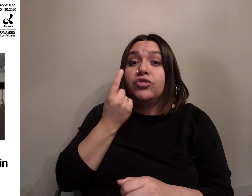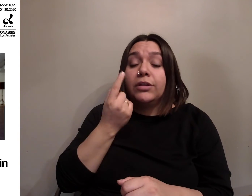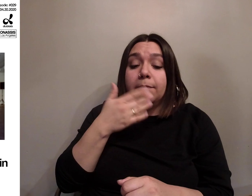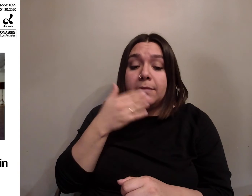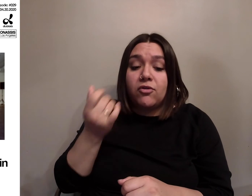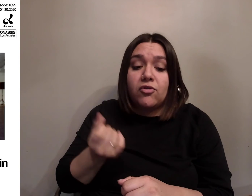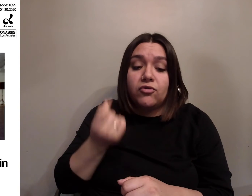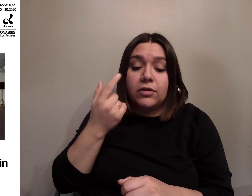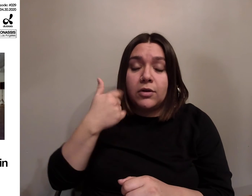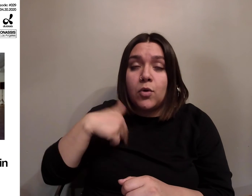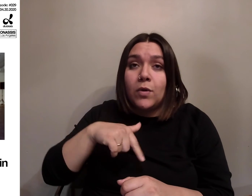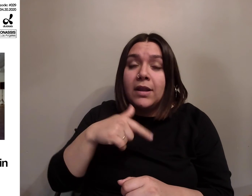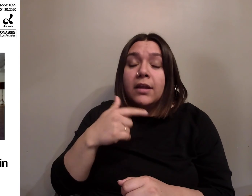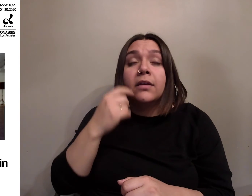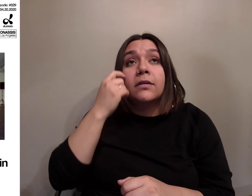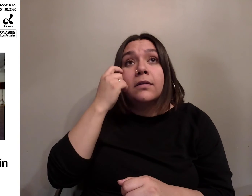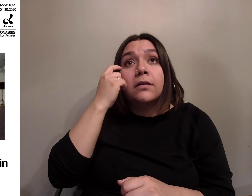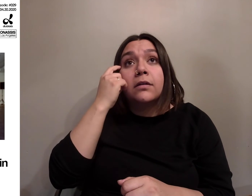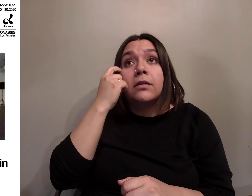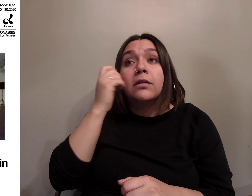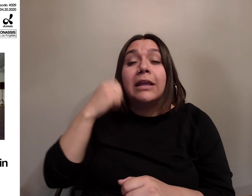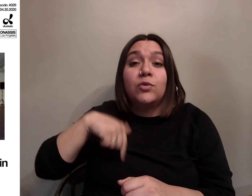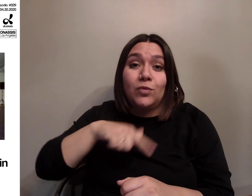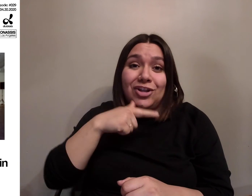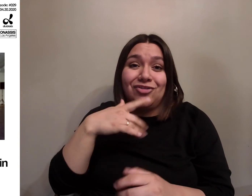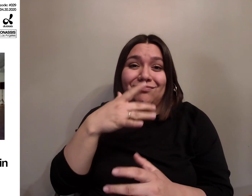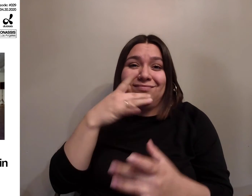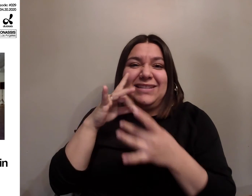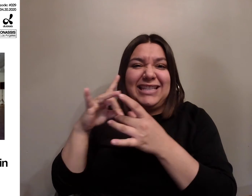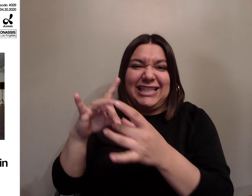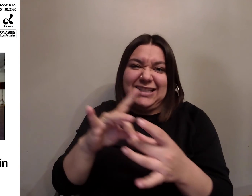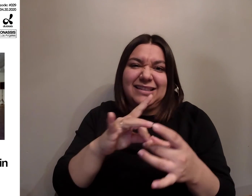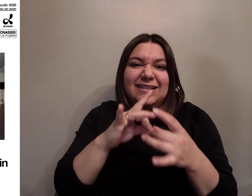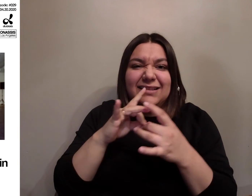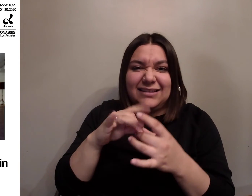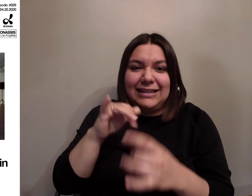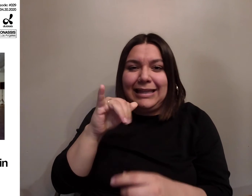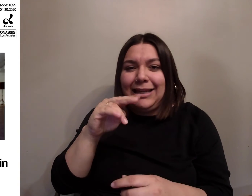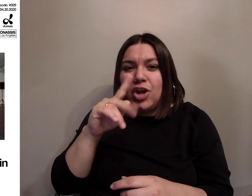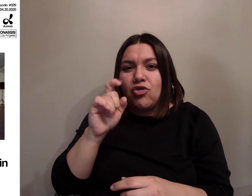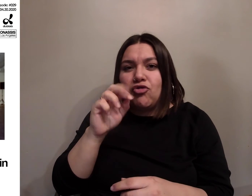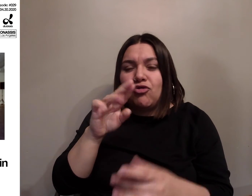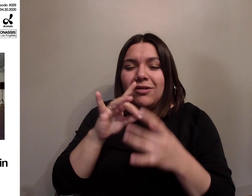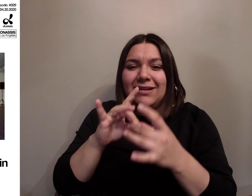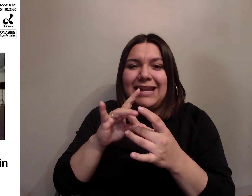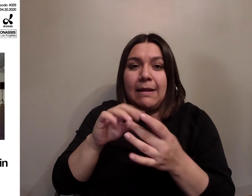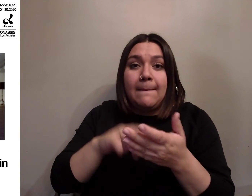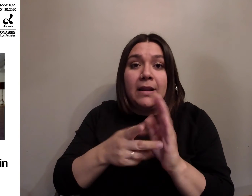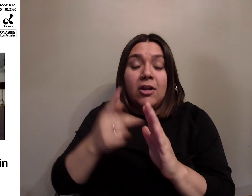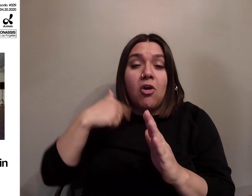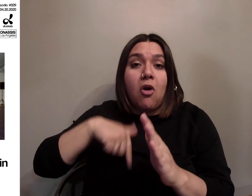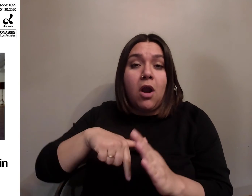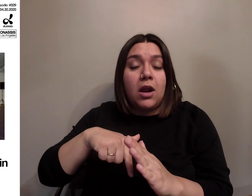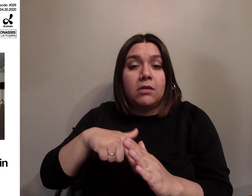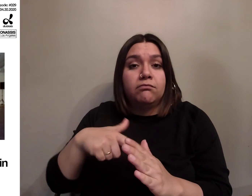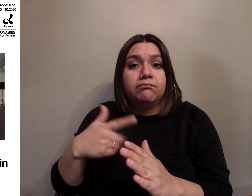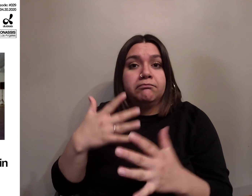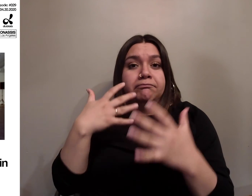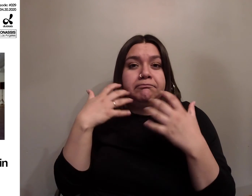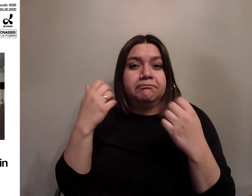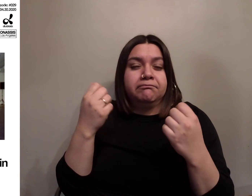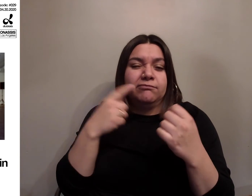well-being. The fact that I hope that there's a greater awareness of what we can